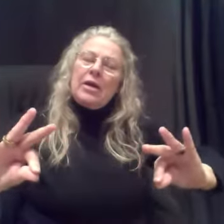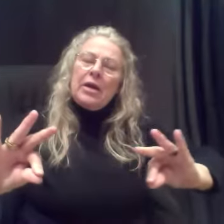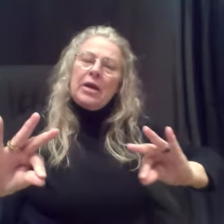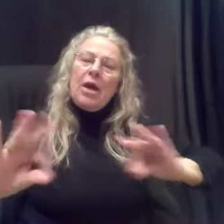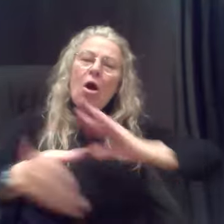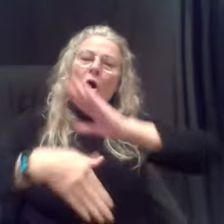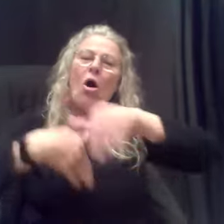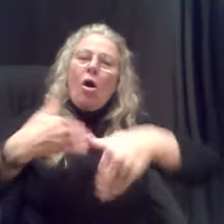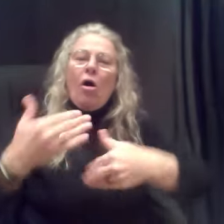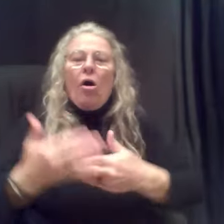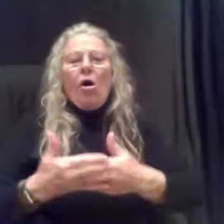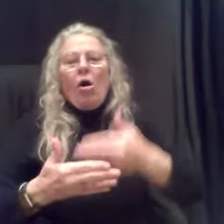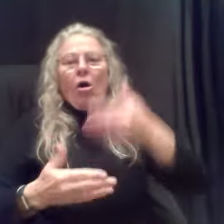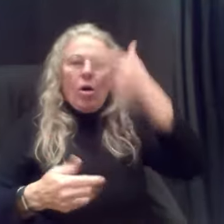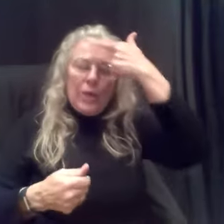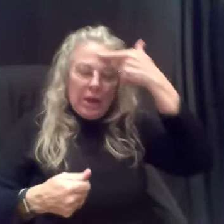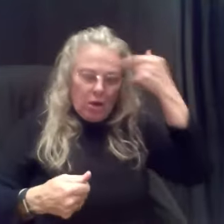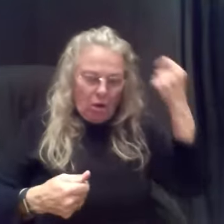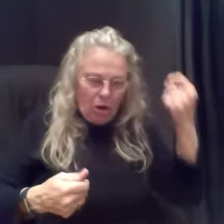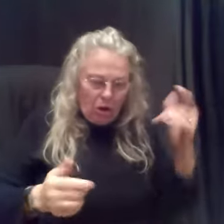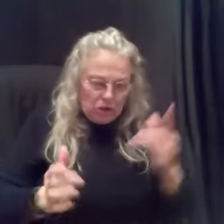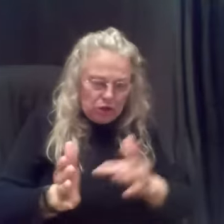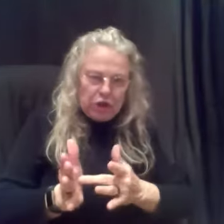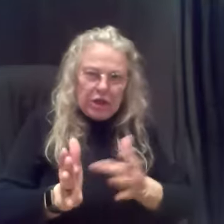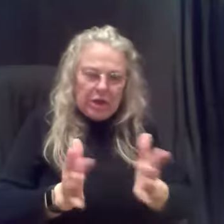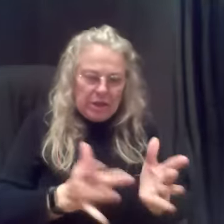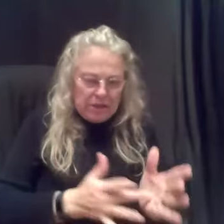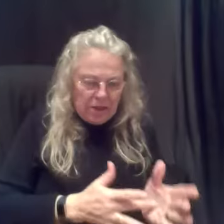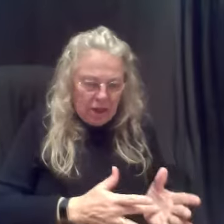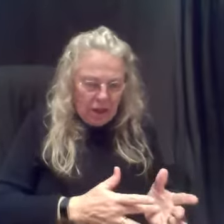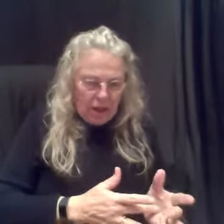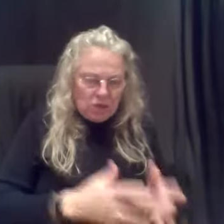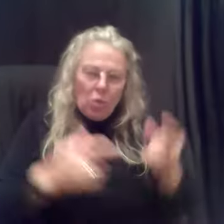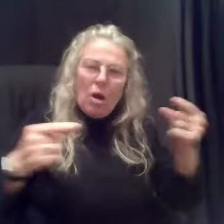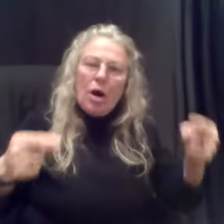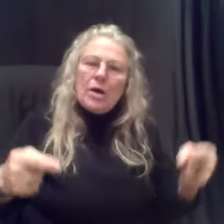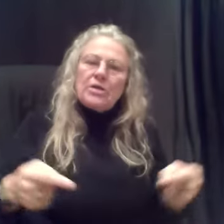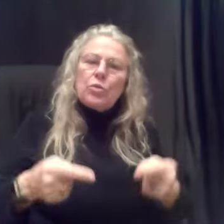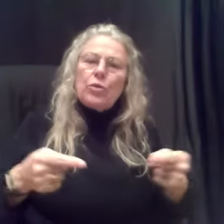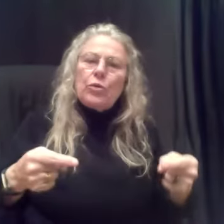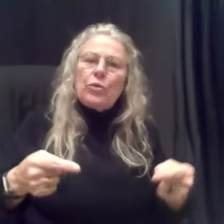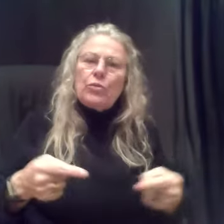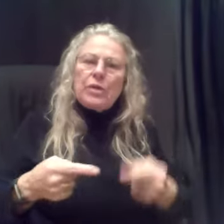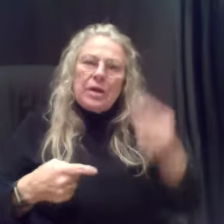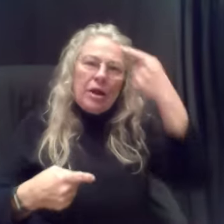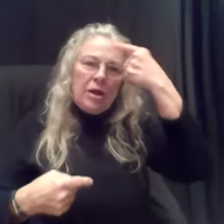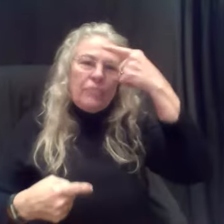free. All because Jesus was wounded